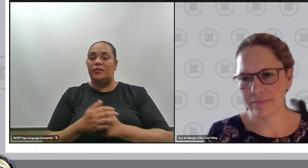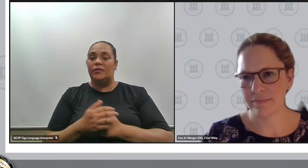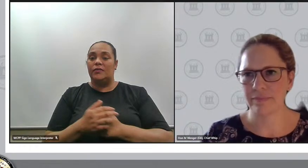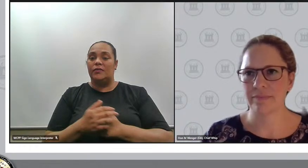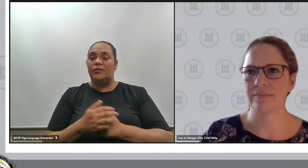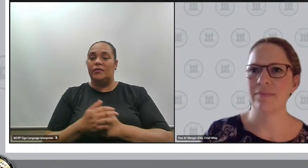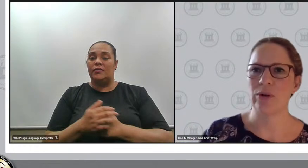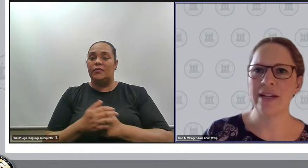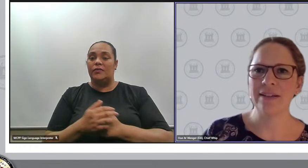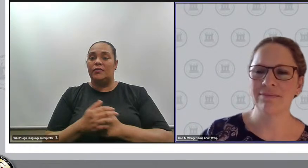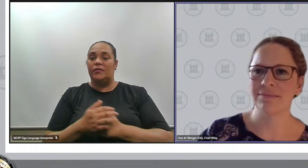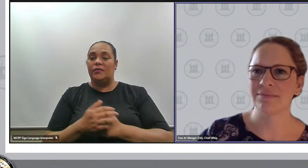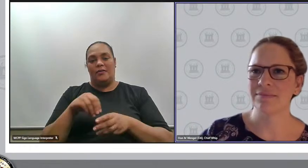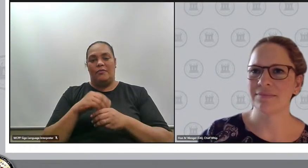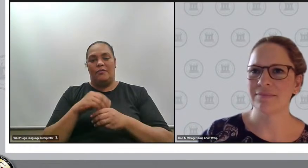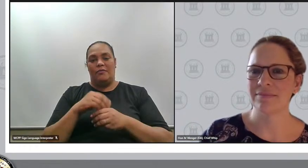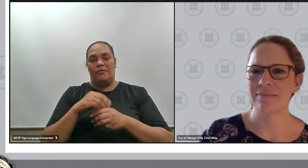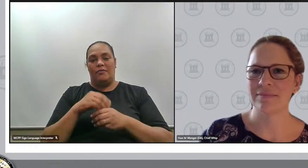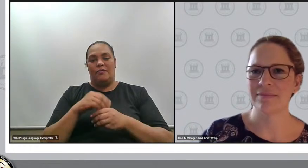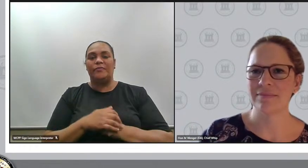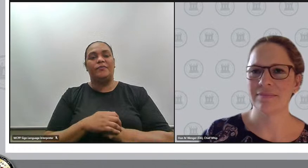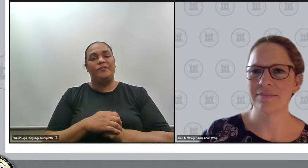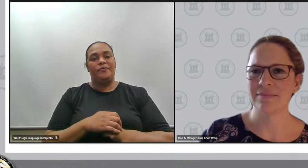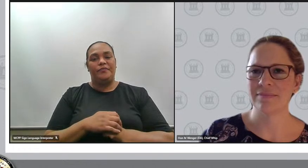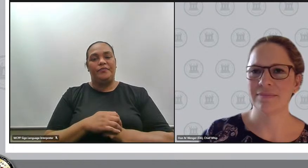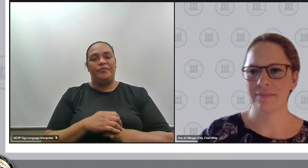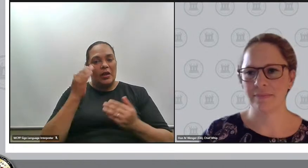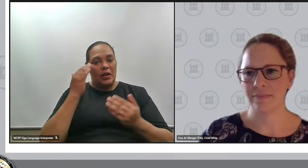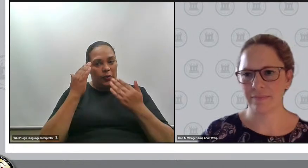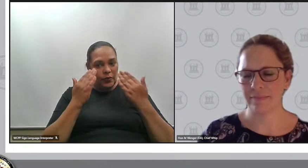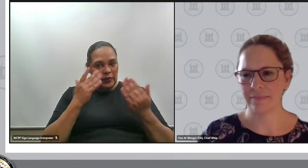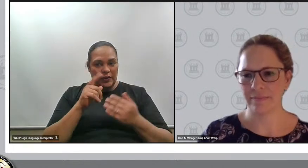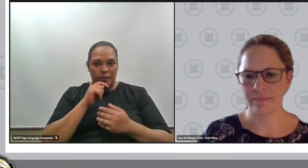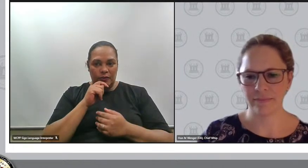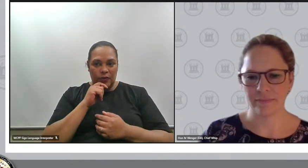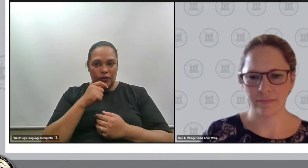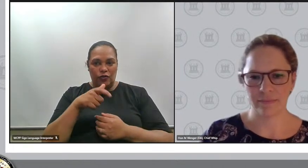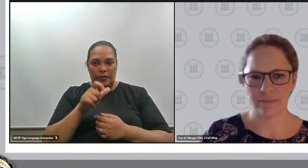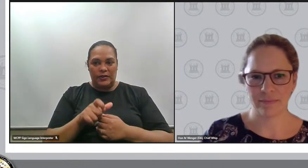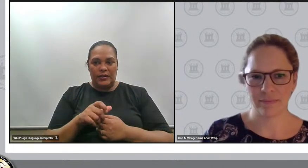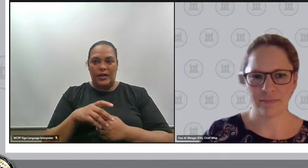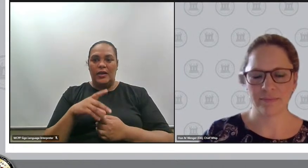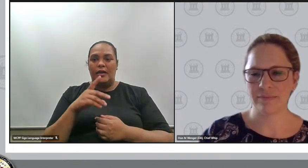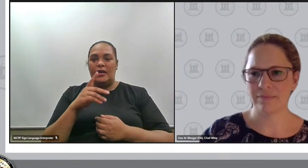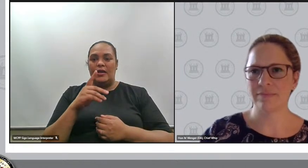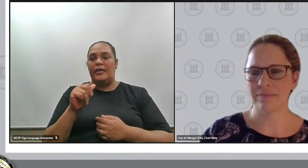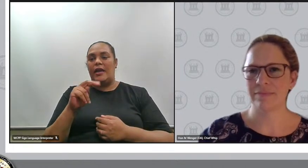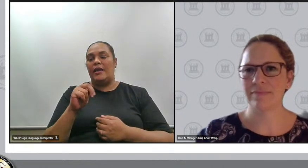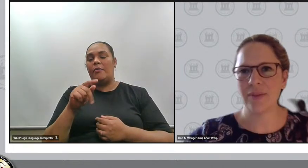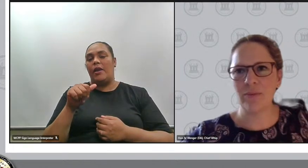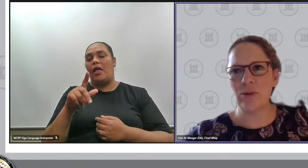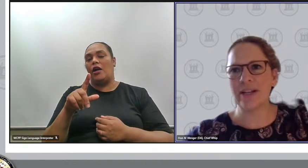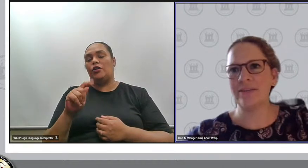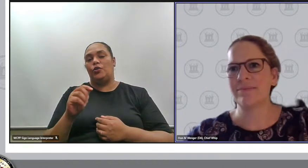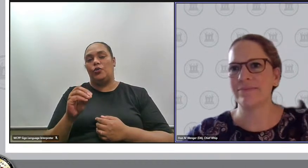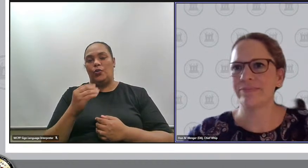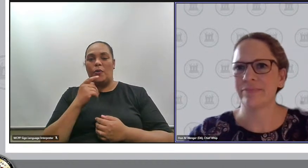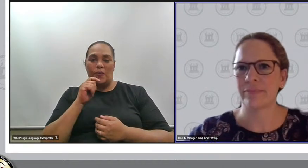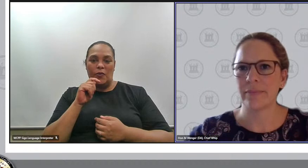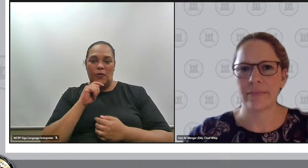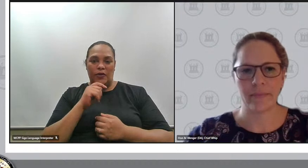committee. Morning. Good morning, Chairperson. Dan Plato, thank you. Good